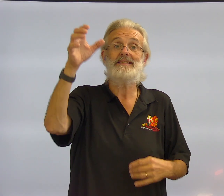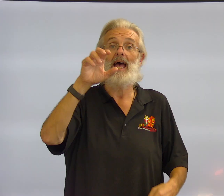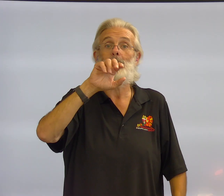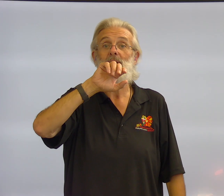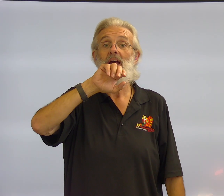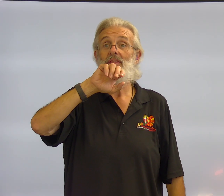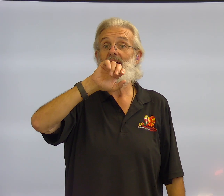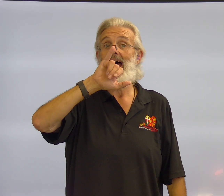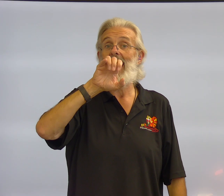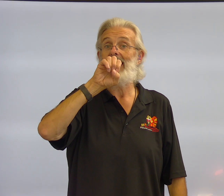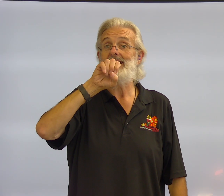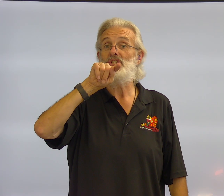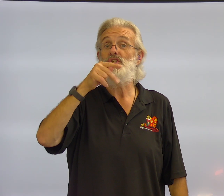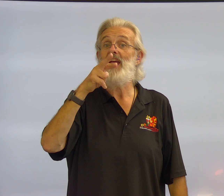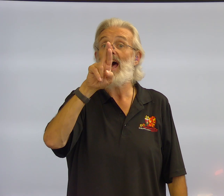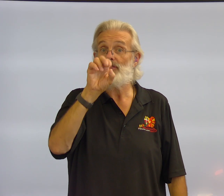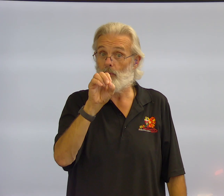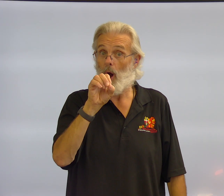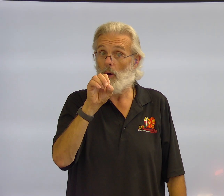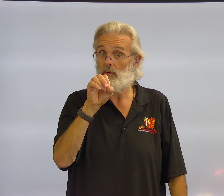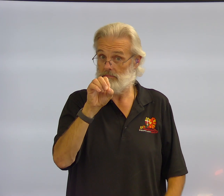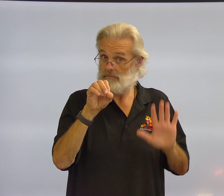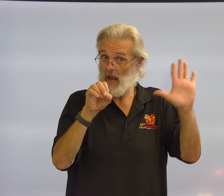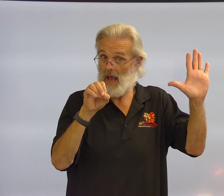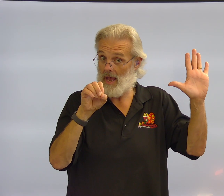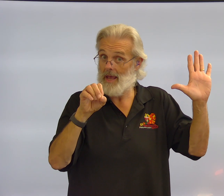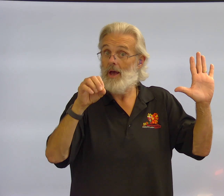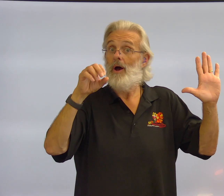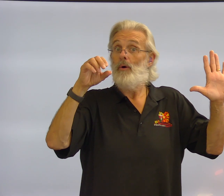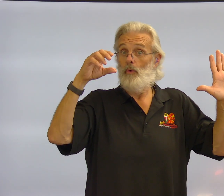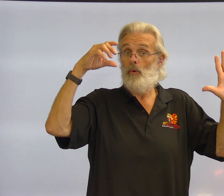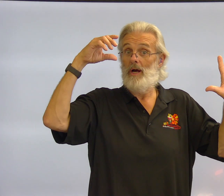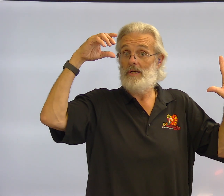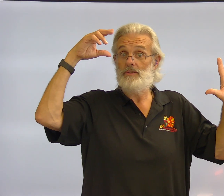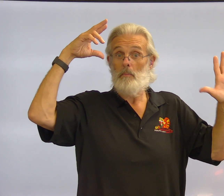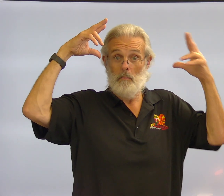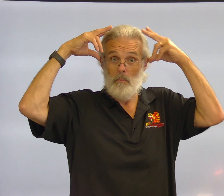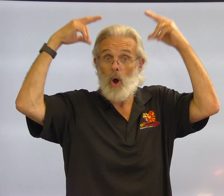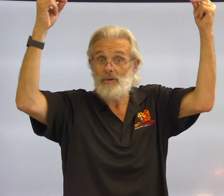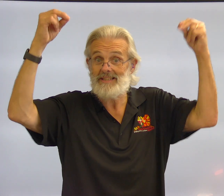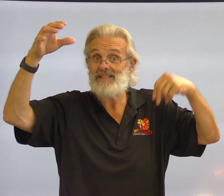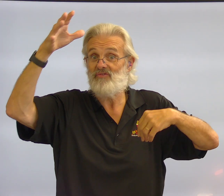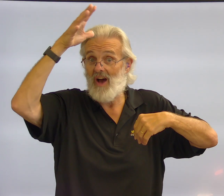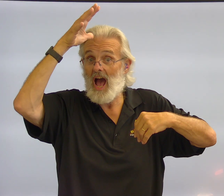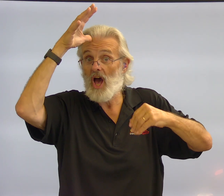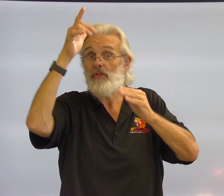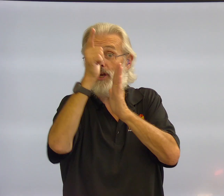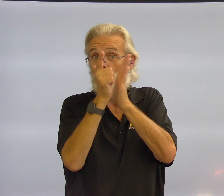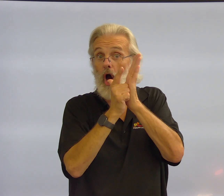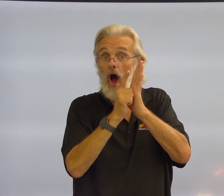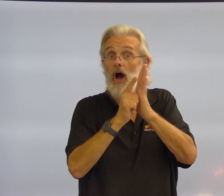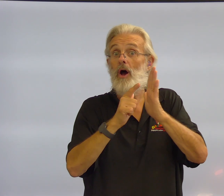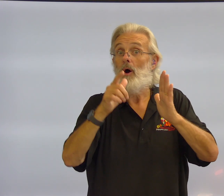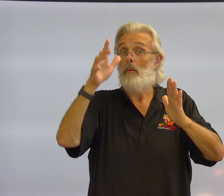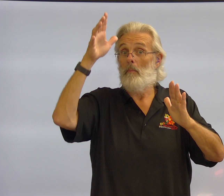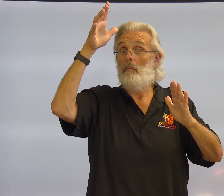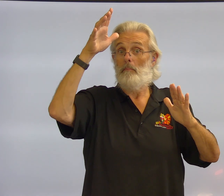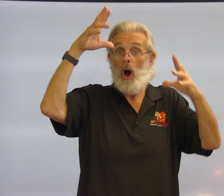concept that Jethro, okay, who was Moses' father-in-law.